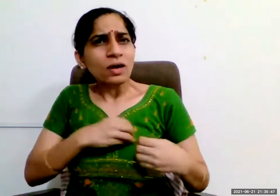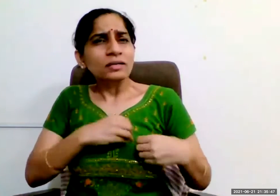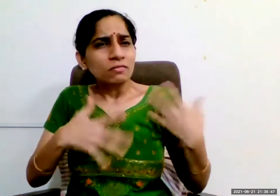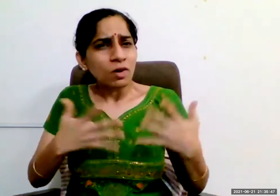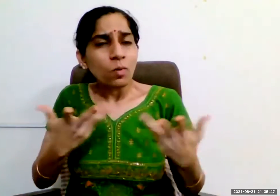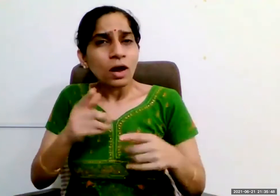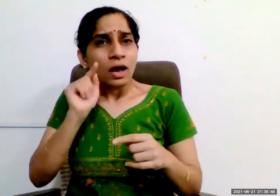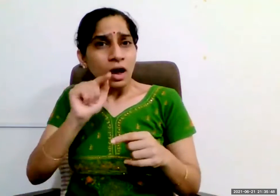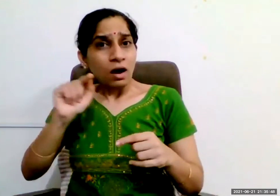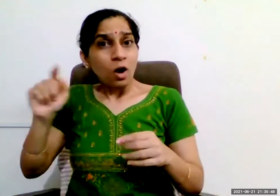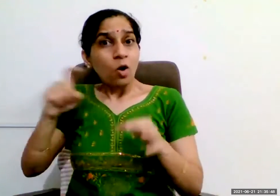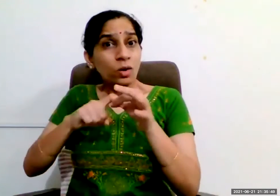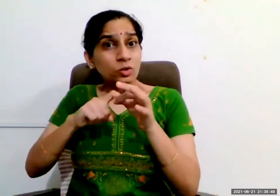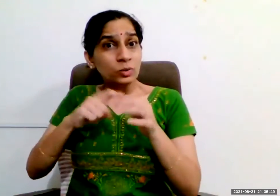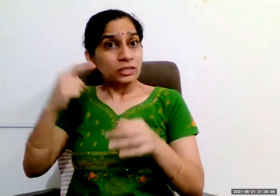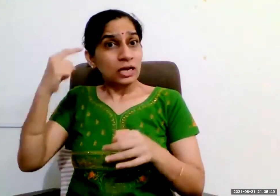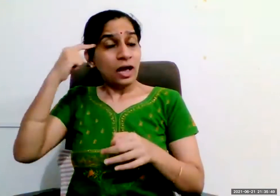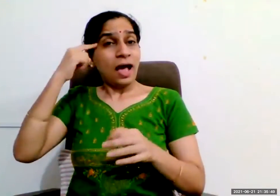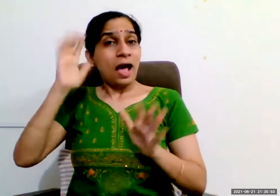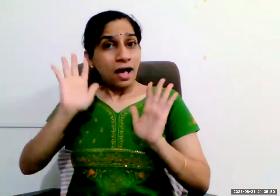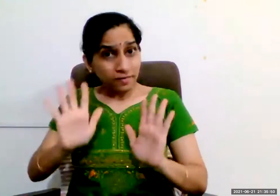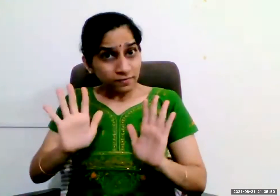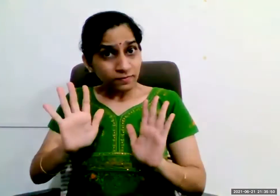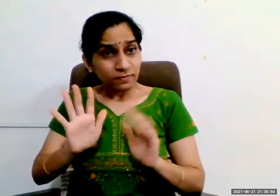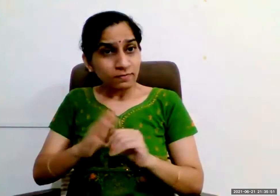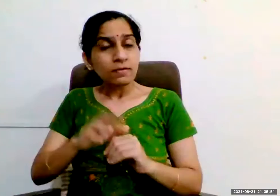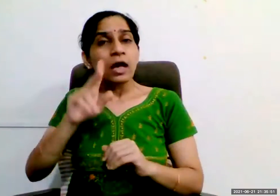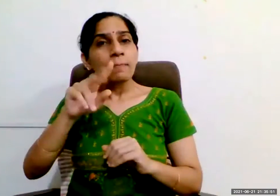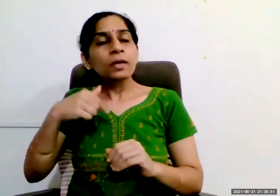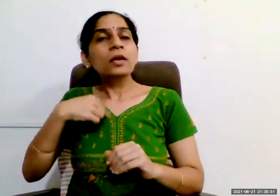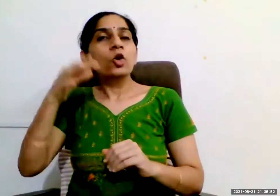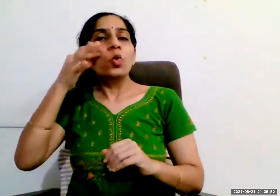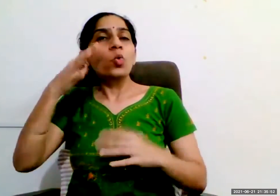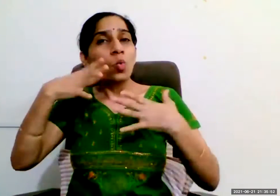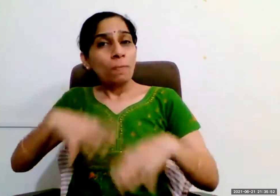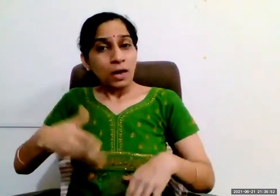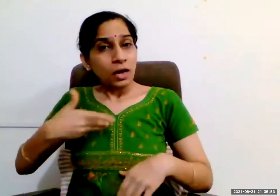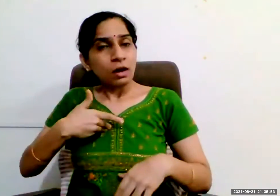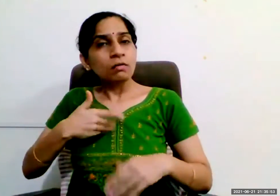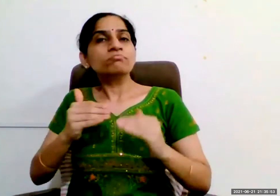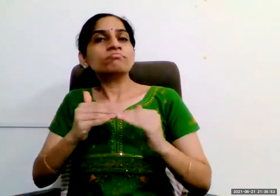then that makes human beings superior to other living beings.